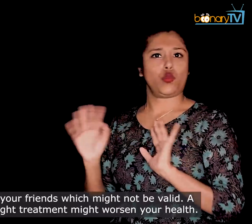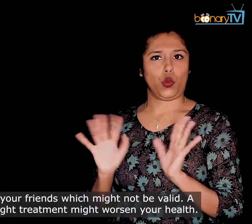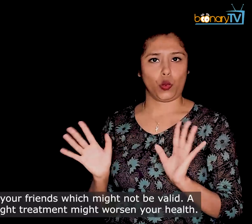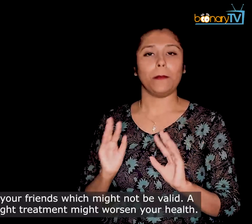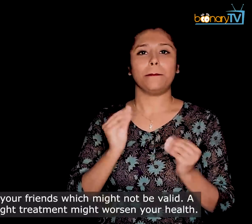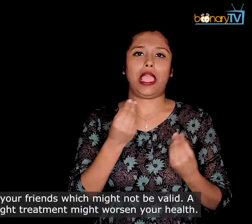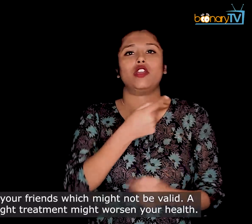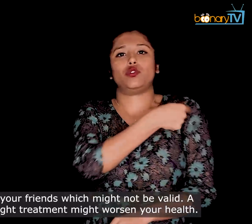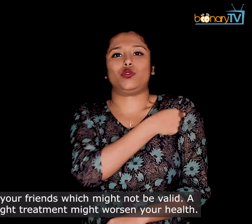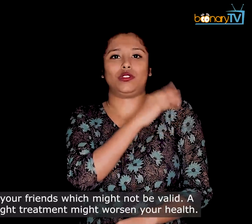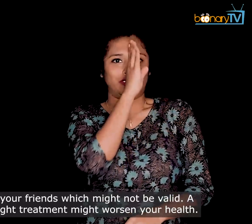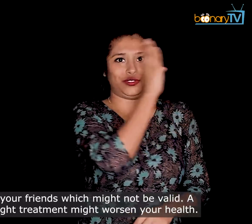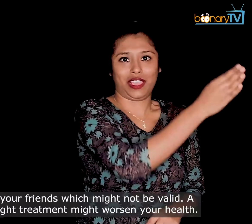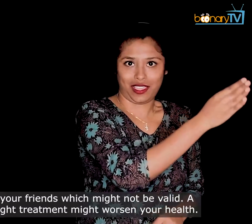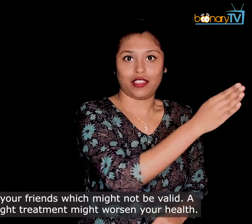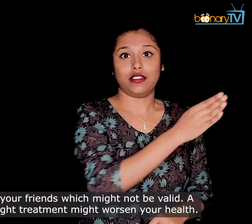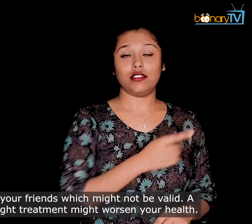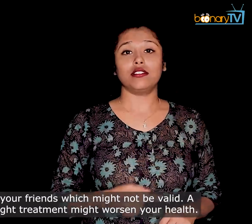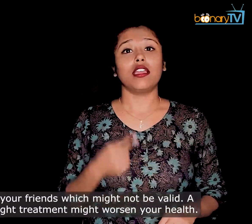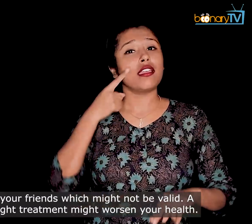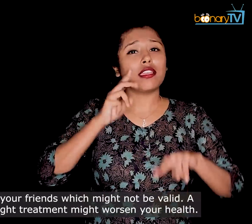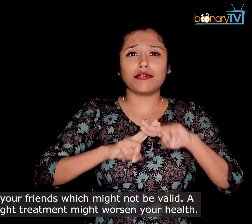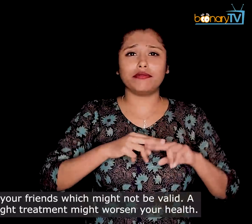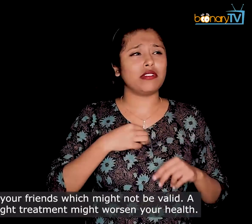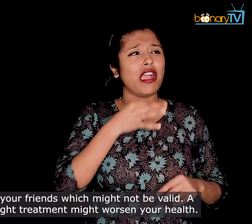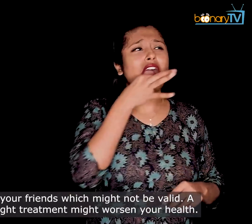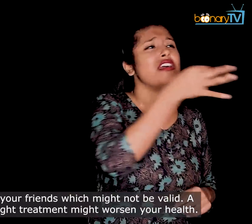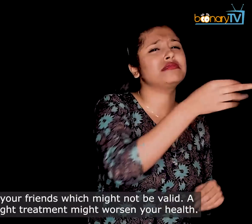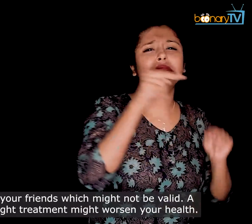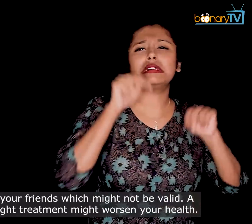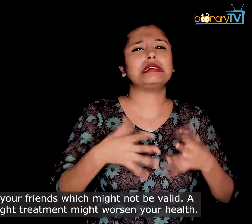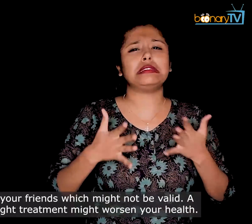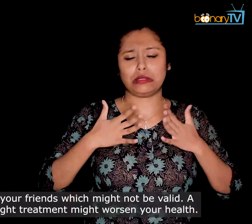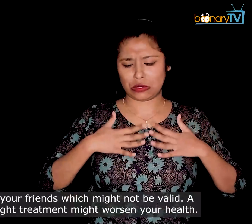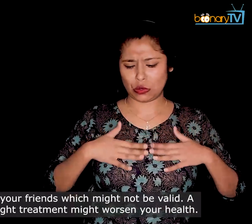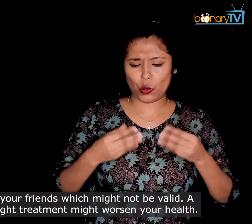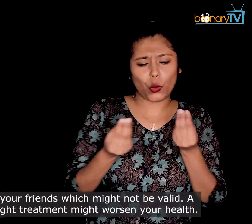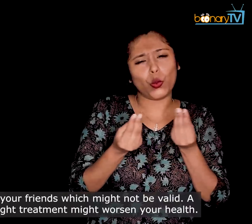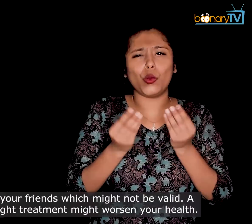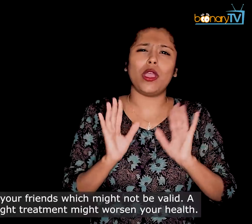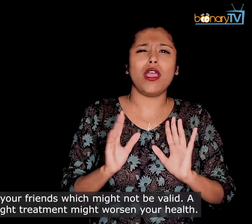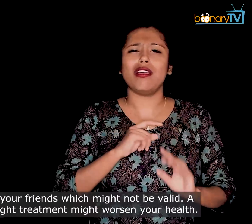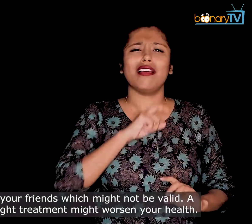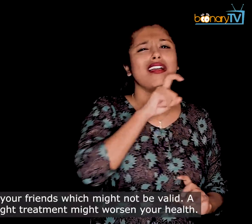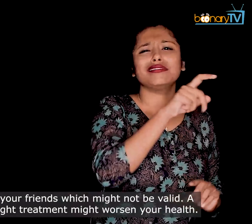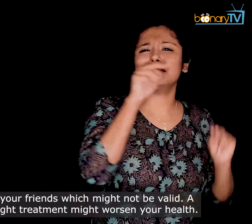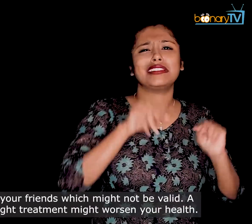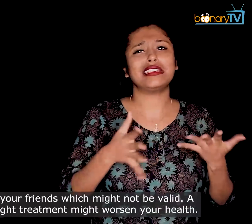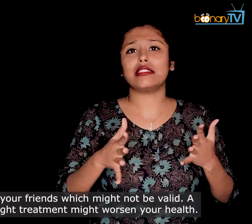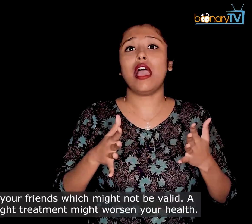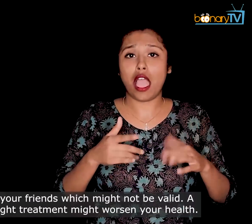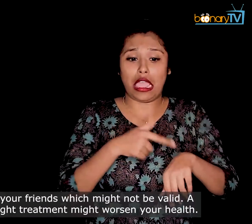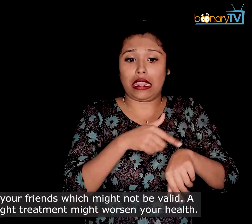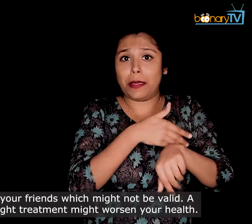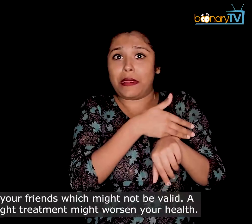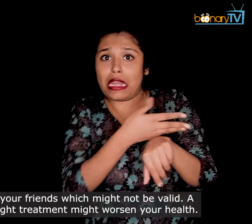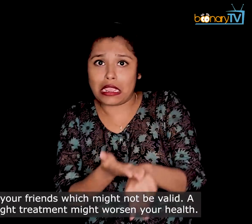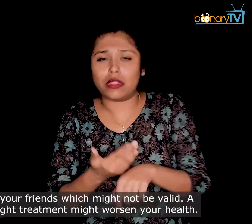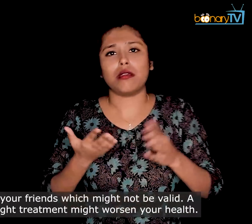not be valid a delay in getting the right treatment might worsen your health